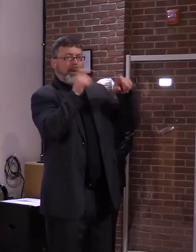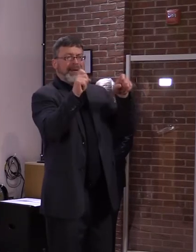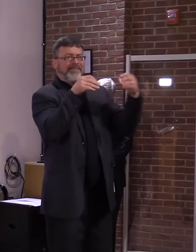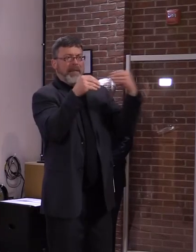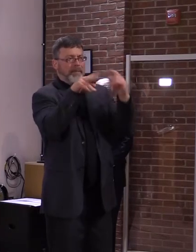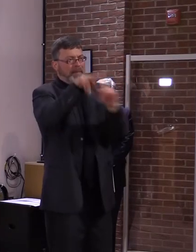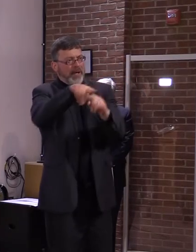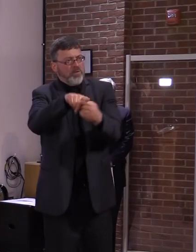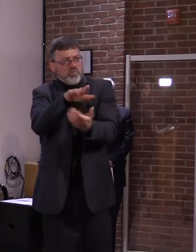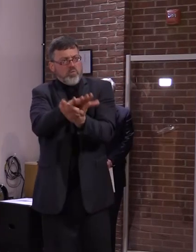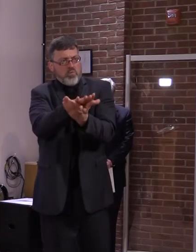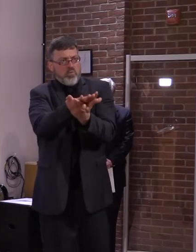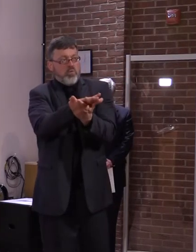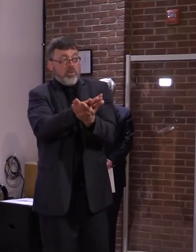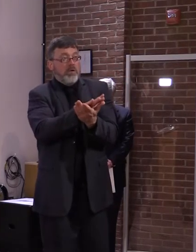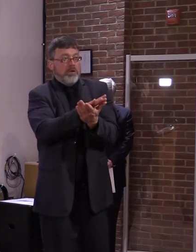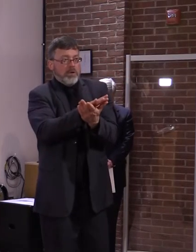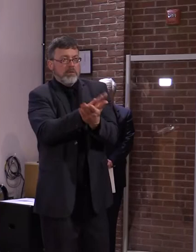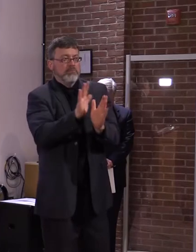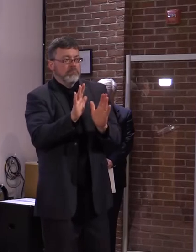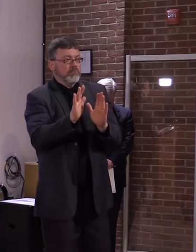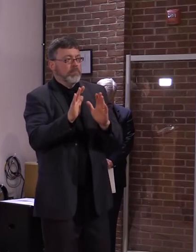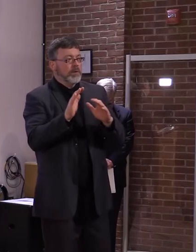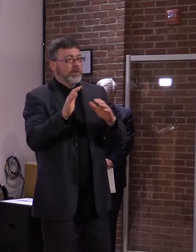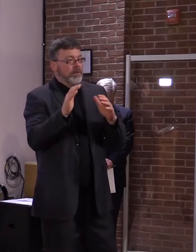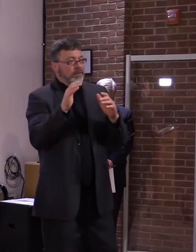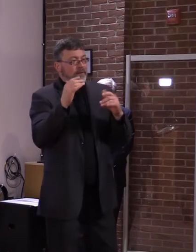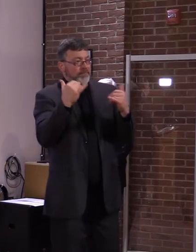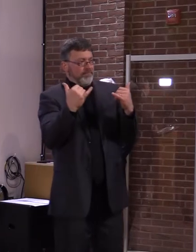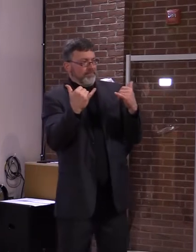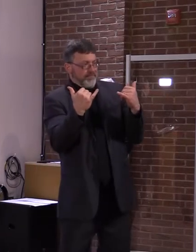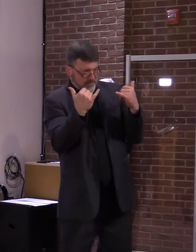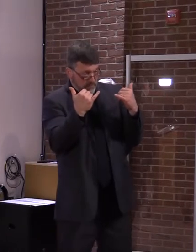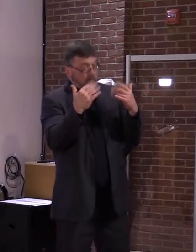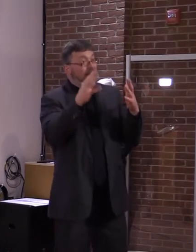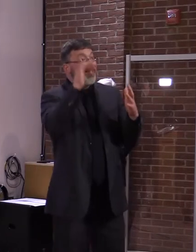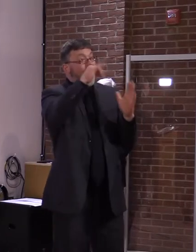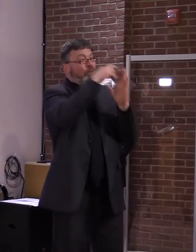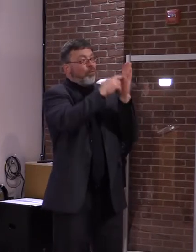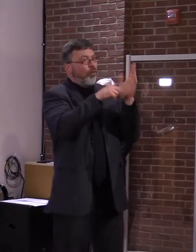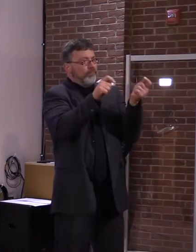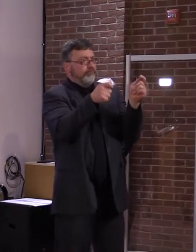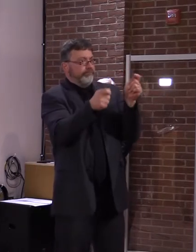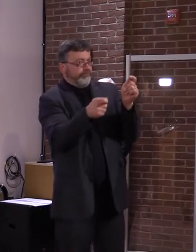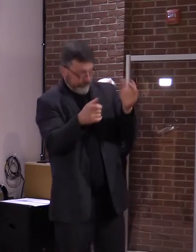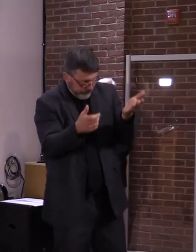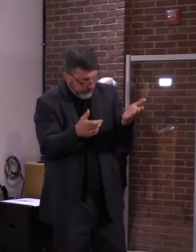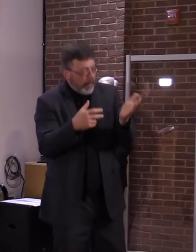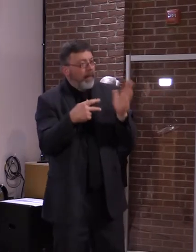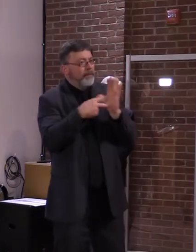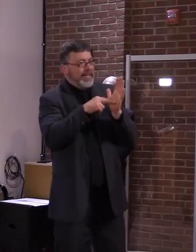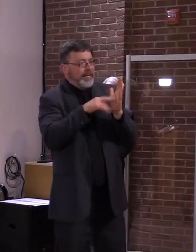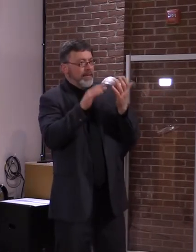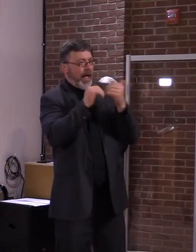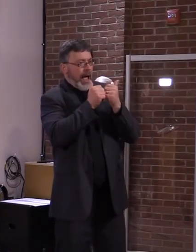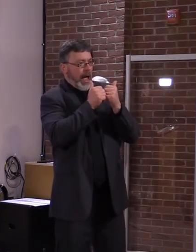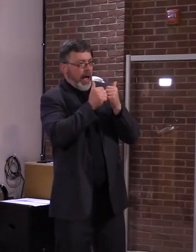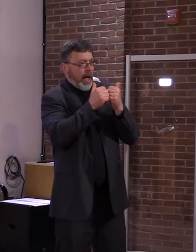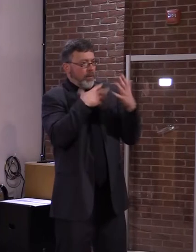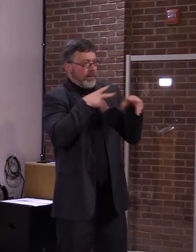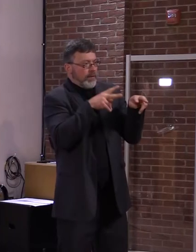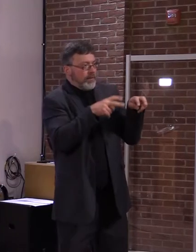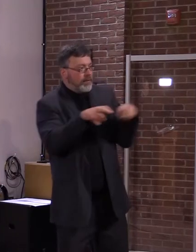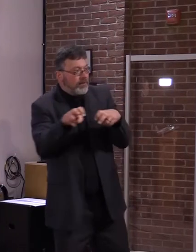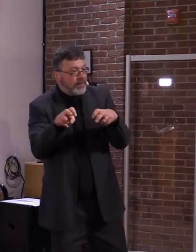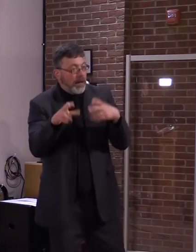you know, looking at our existing regulations and our longstanding initiative around flexible pathways for students, that becomes